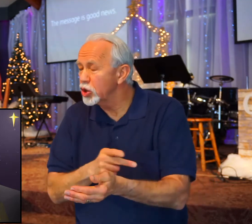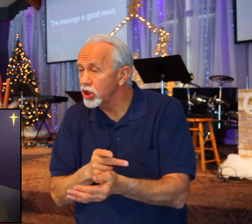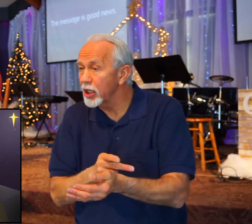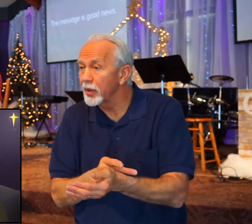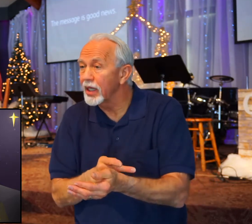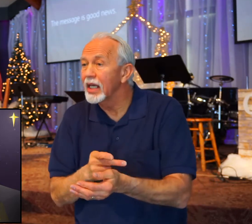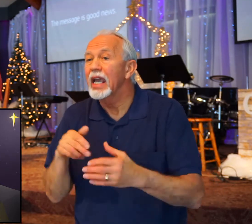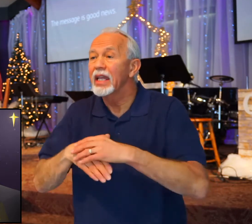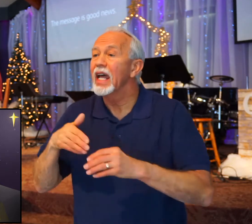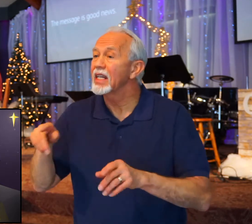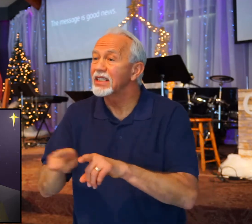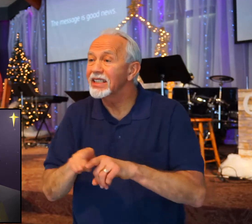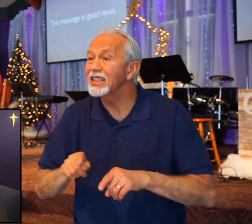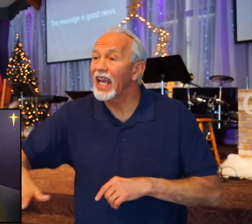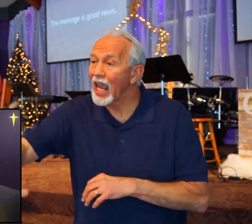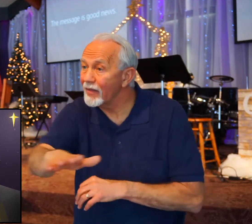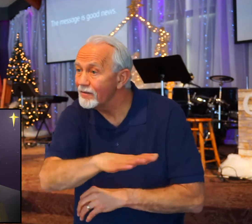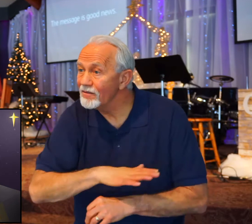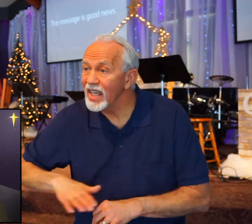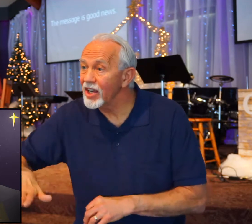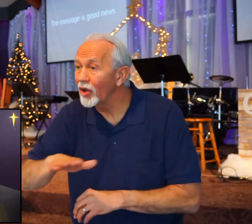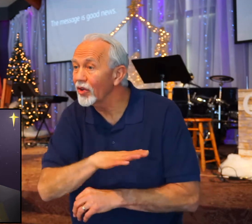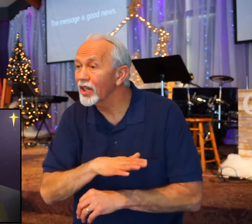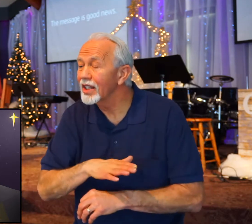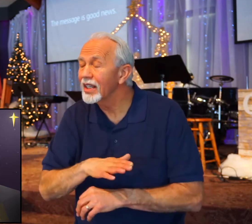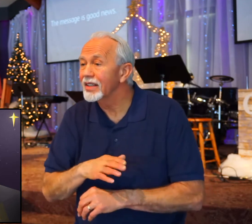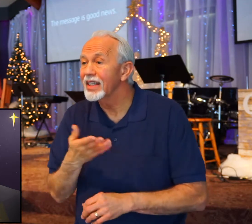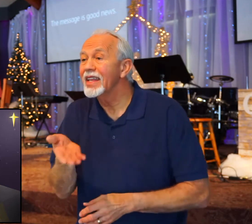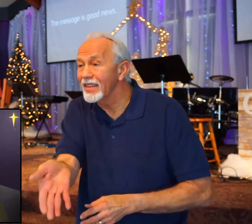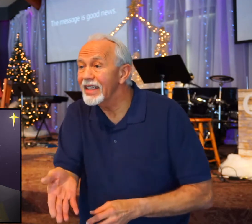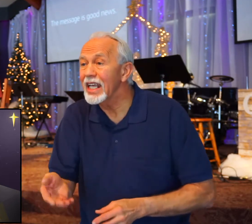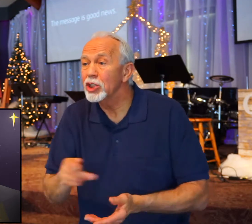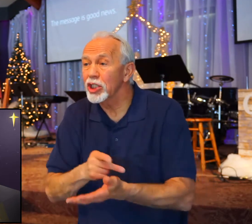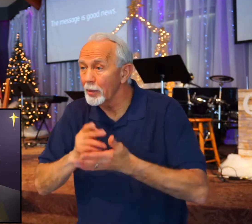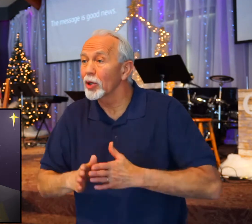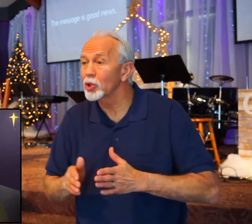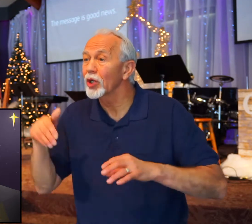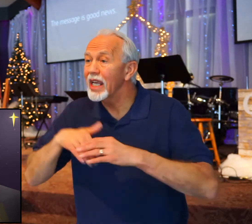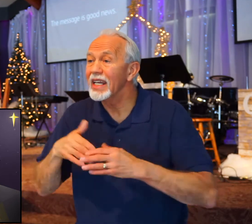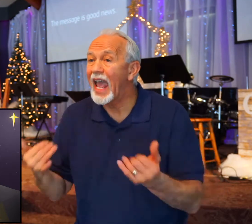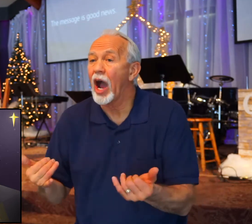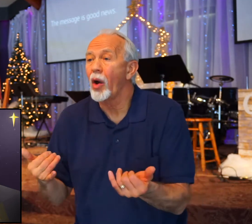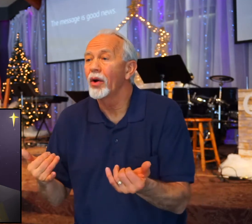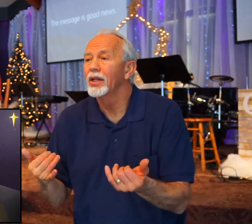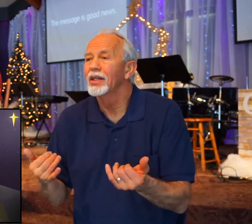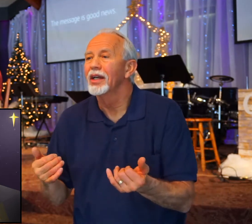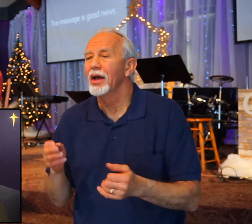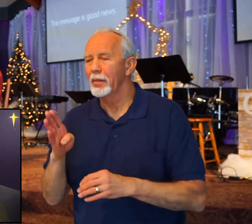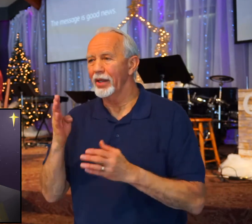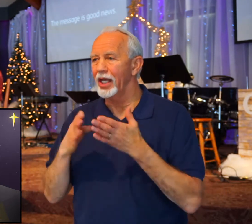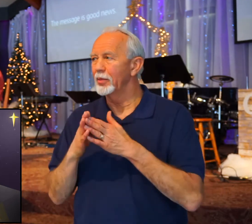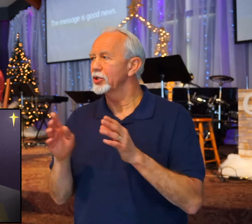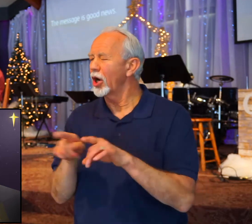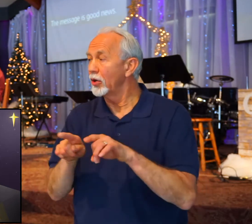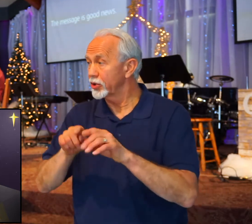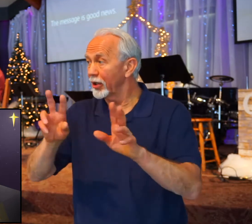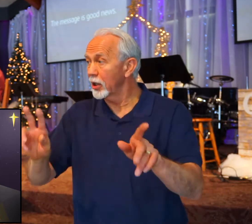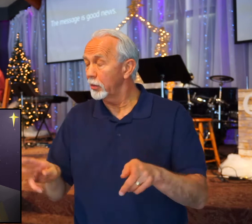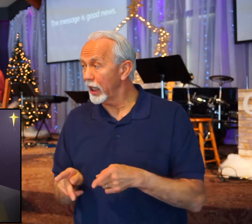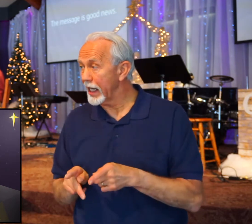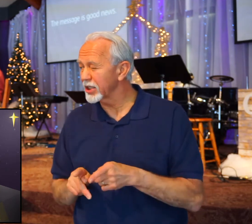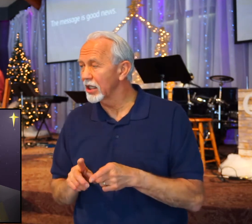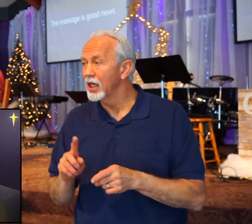out in that same hillside, in those same fields that these shepherds were now in. Bethlehem was also the place